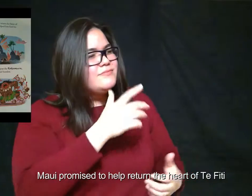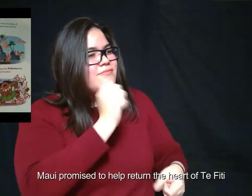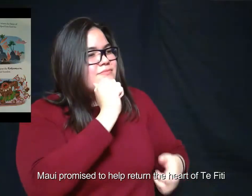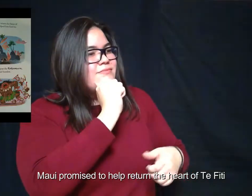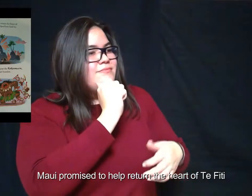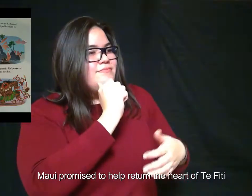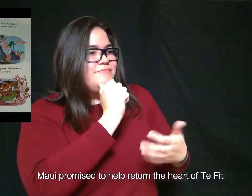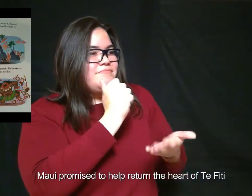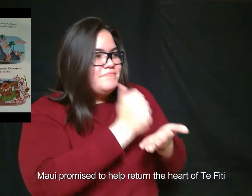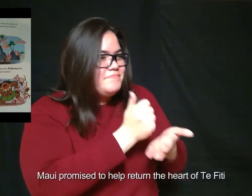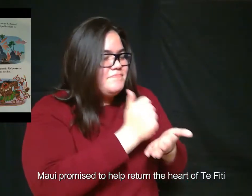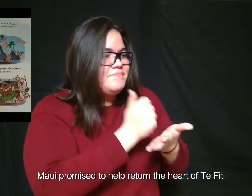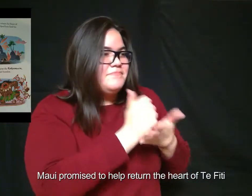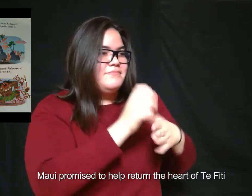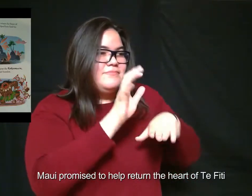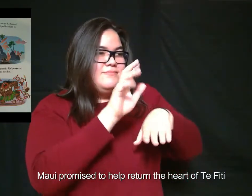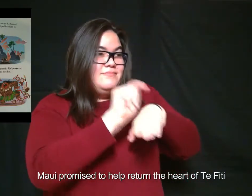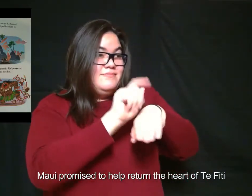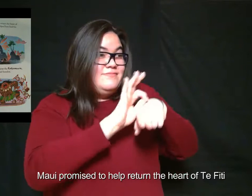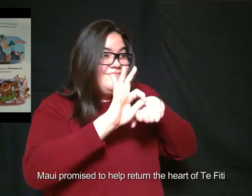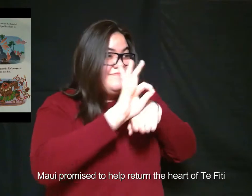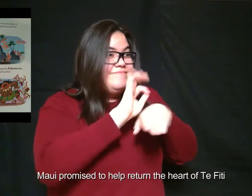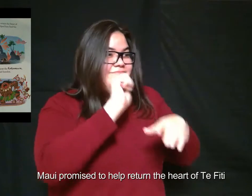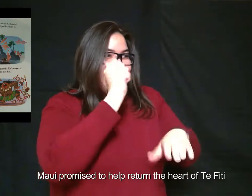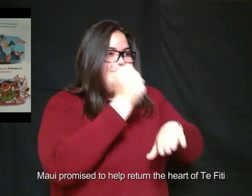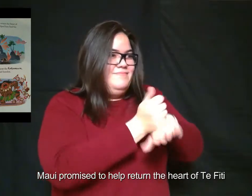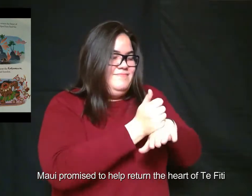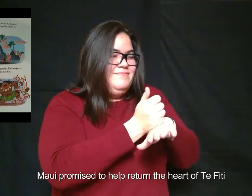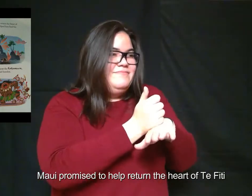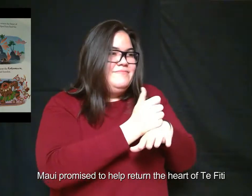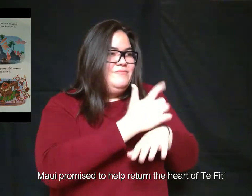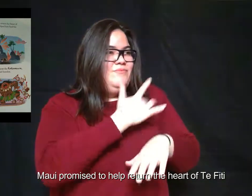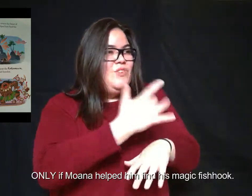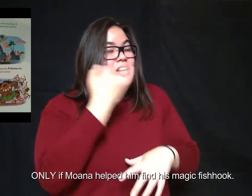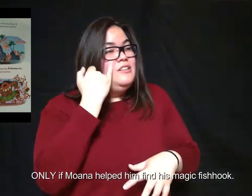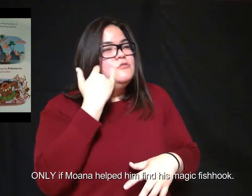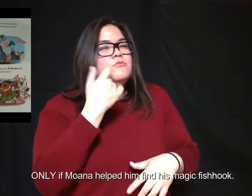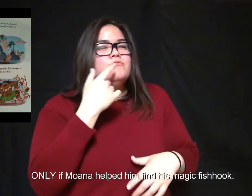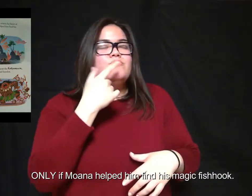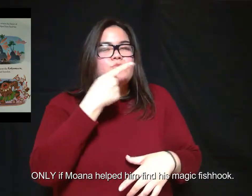only if Moana helped him find his magic fish hook.